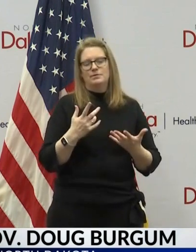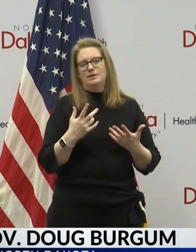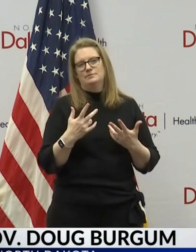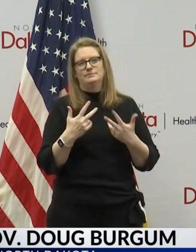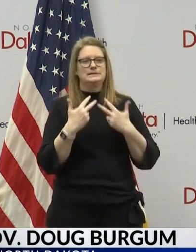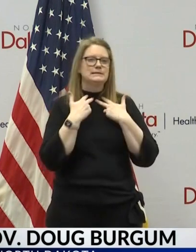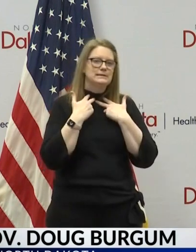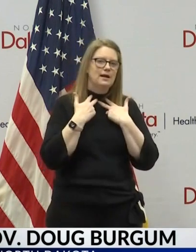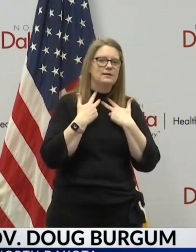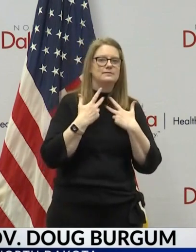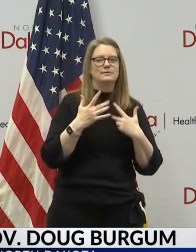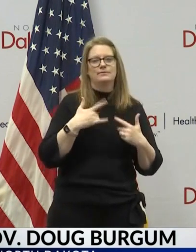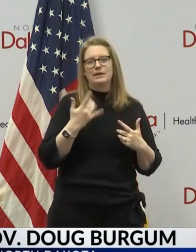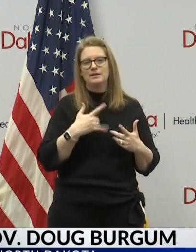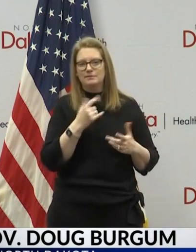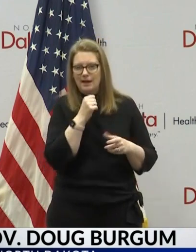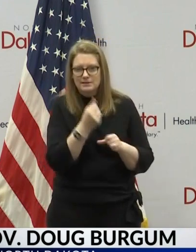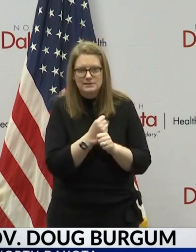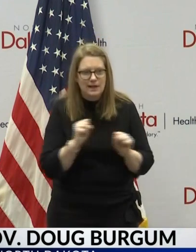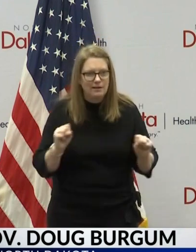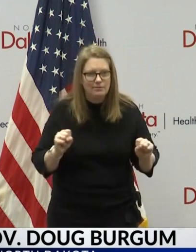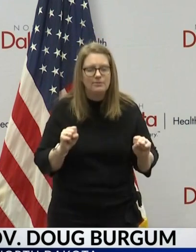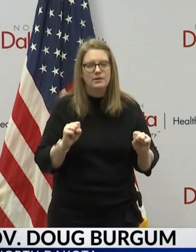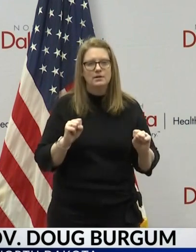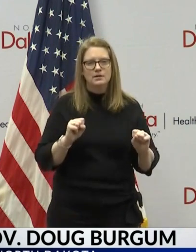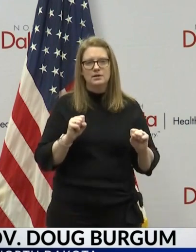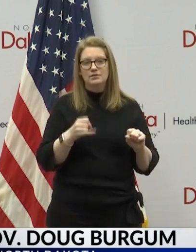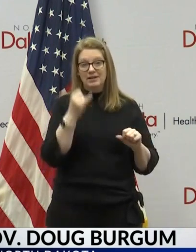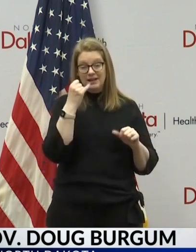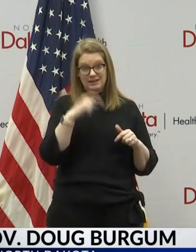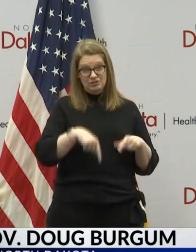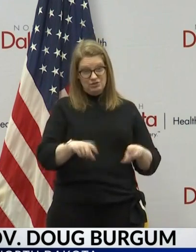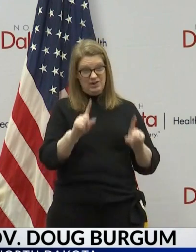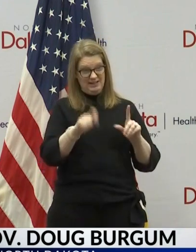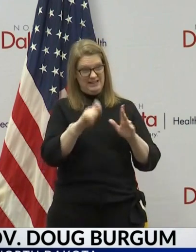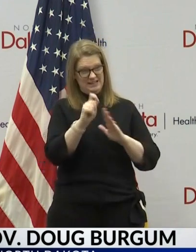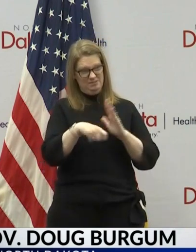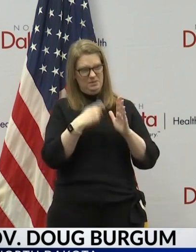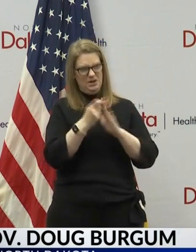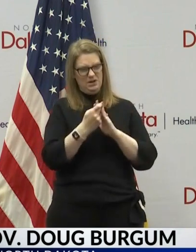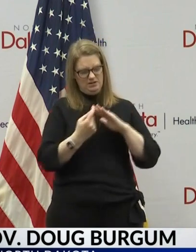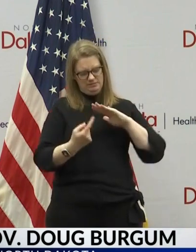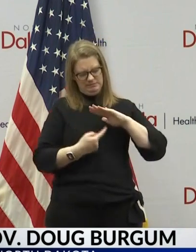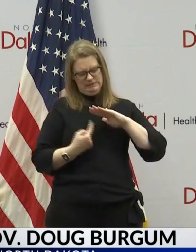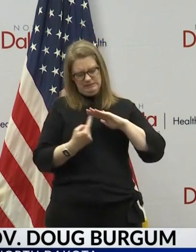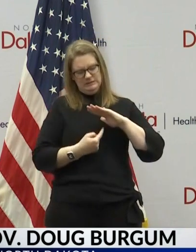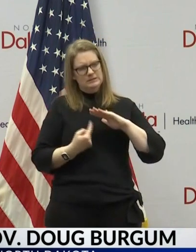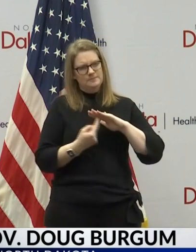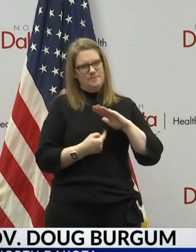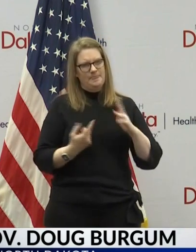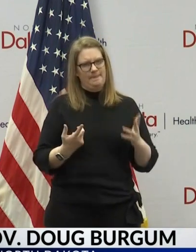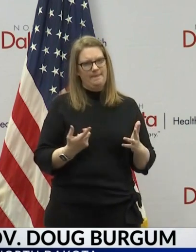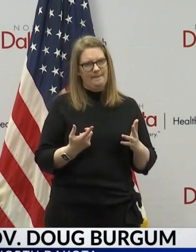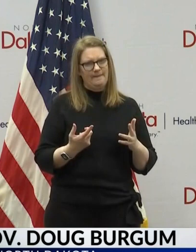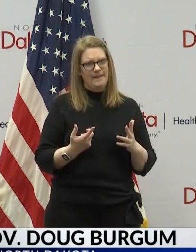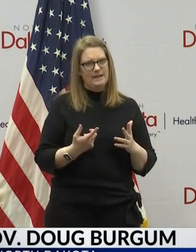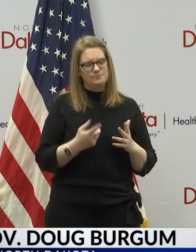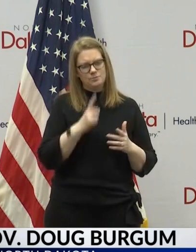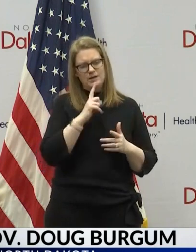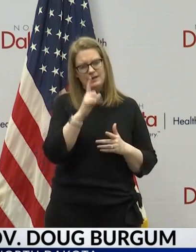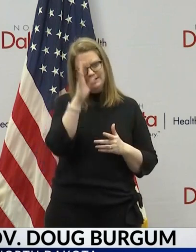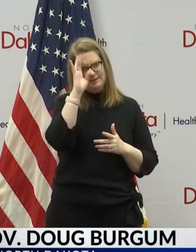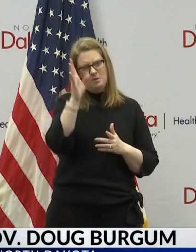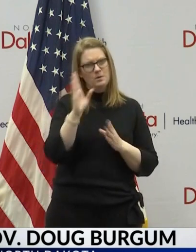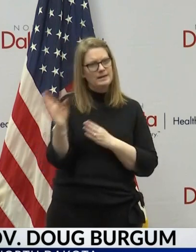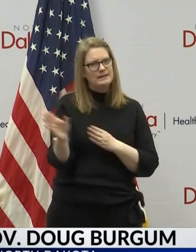who may feel they're in an unsafe situation or an unsafe home during this period of self-quarantine and consider creating a safety plan. One